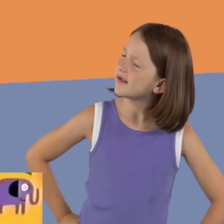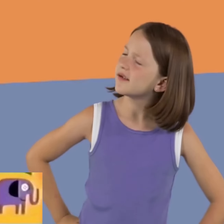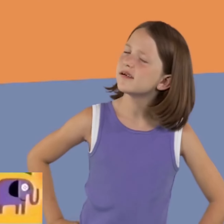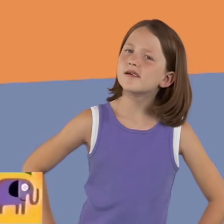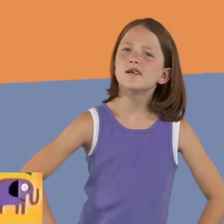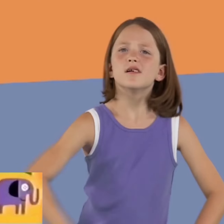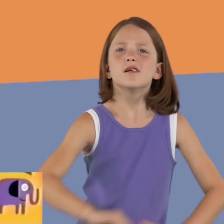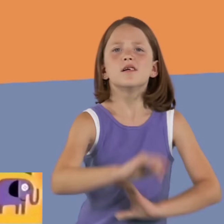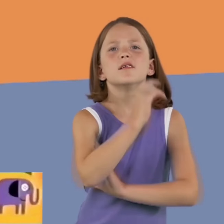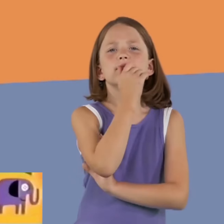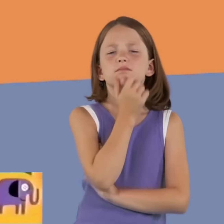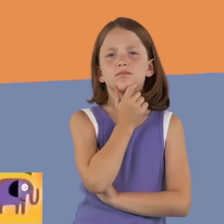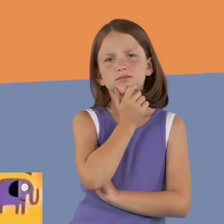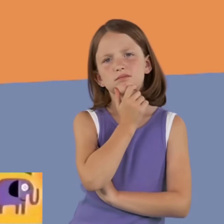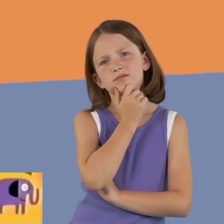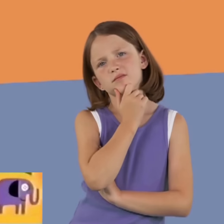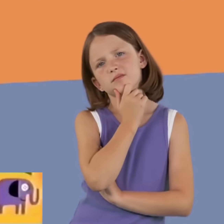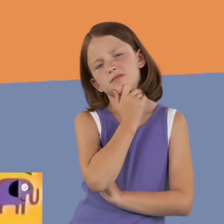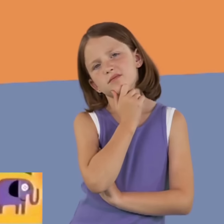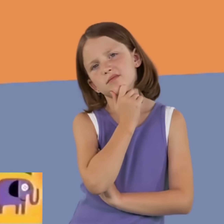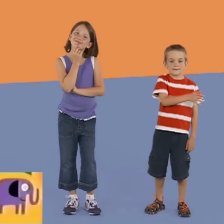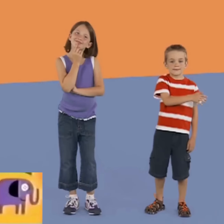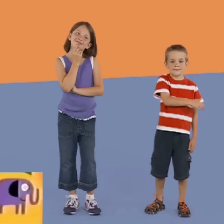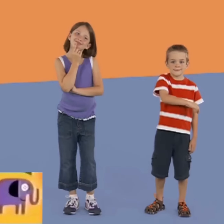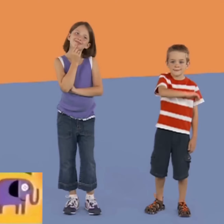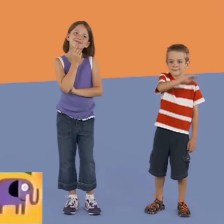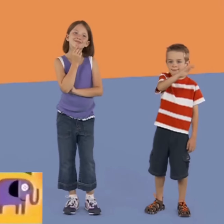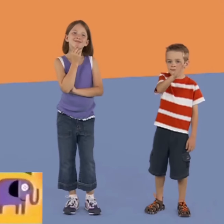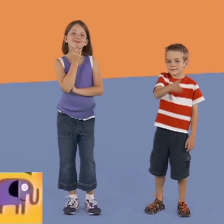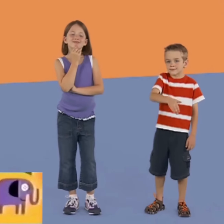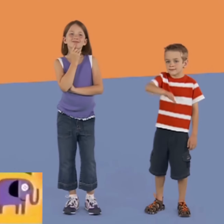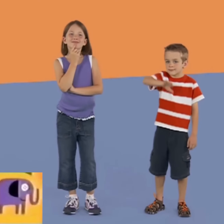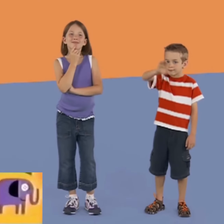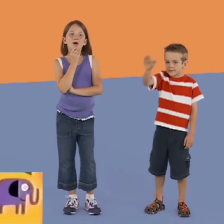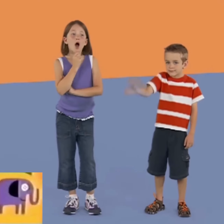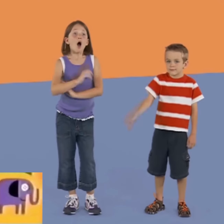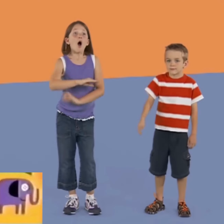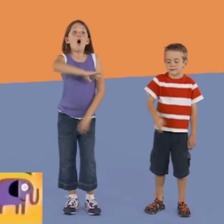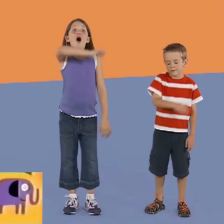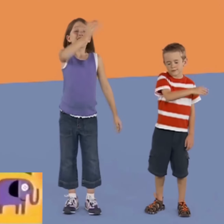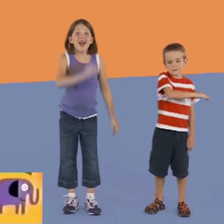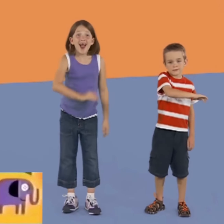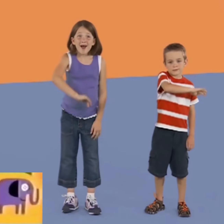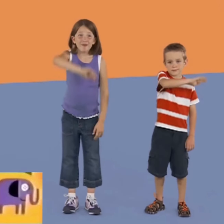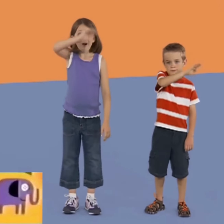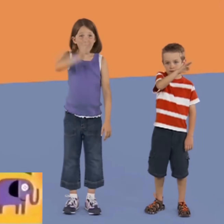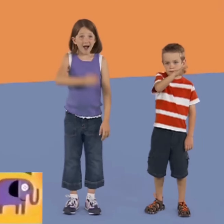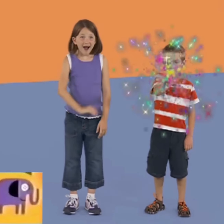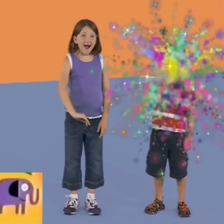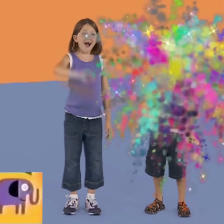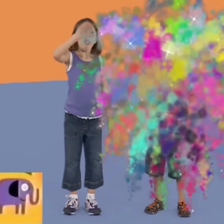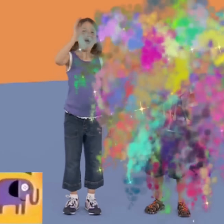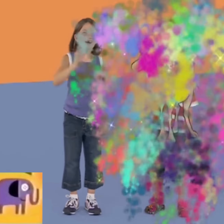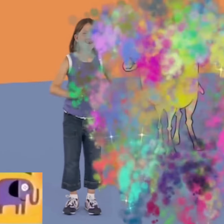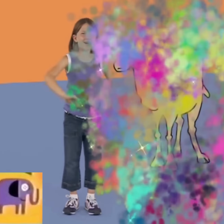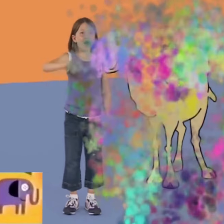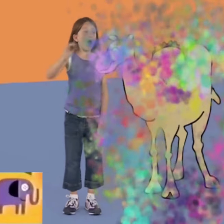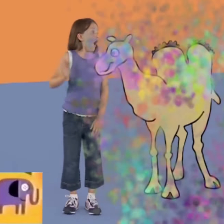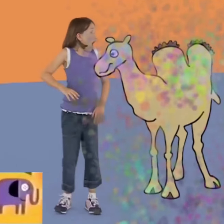Can you guess what I am? Oh, a camel. I'm a